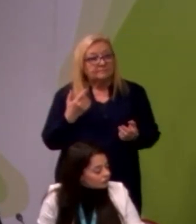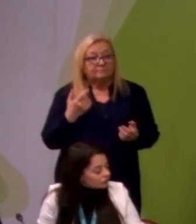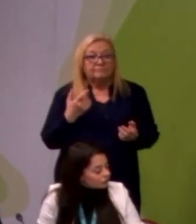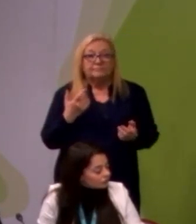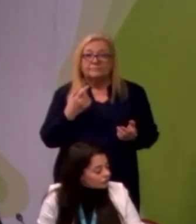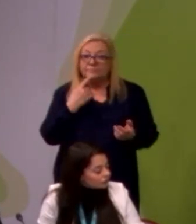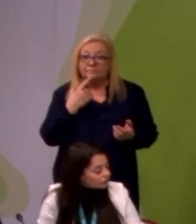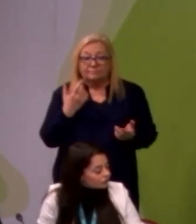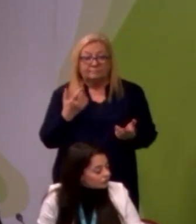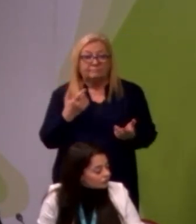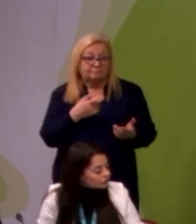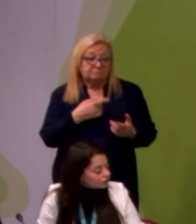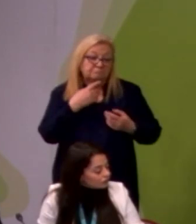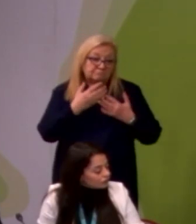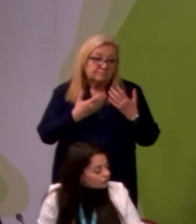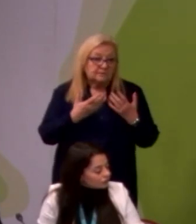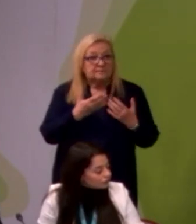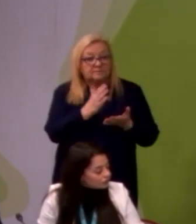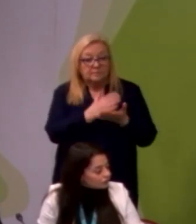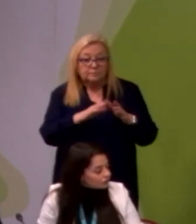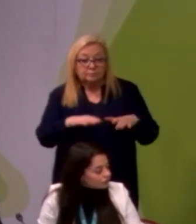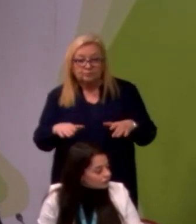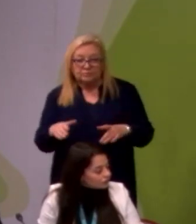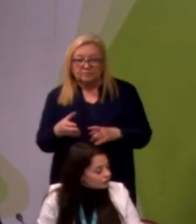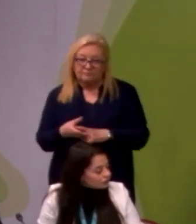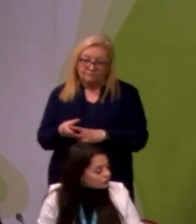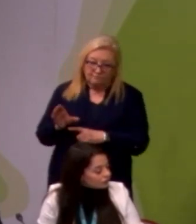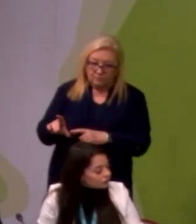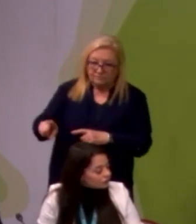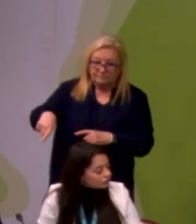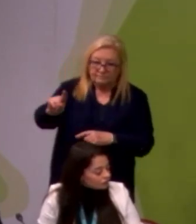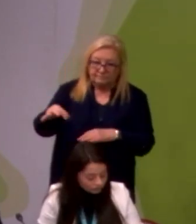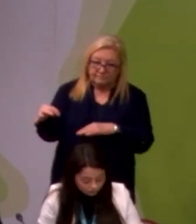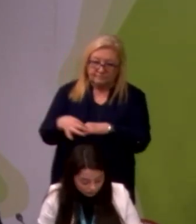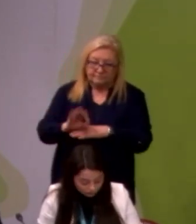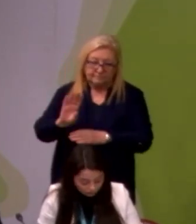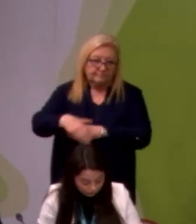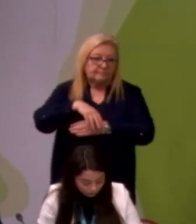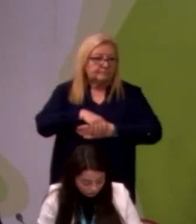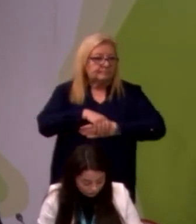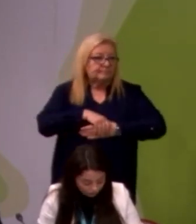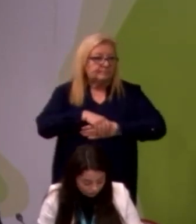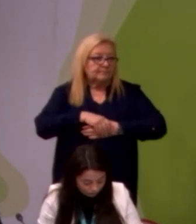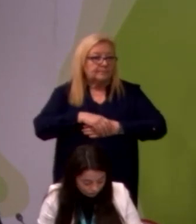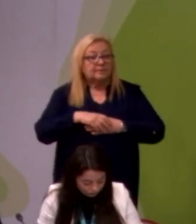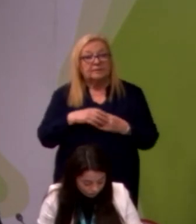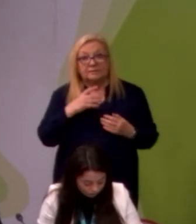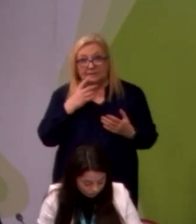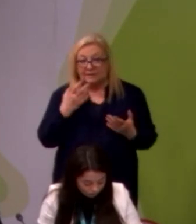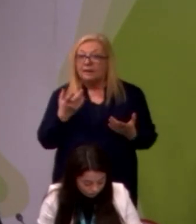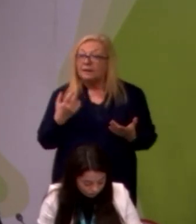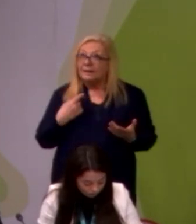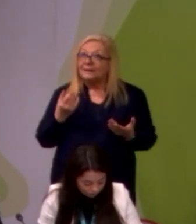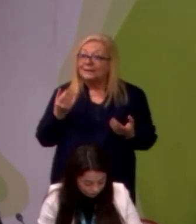about children being forced into child marriage. So that's also a factor that having education would also protect